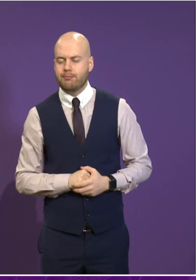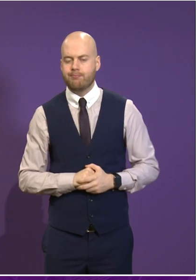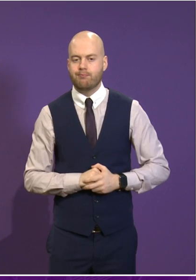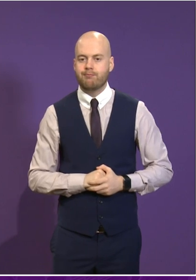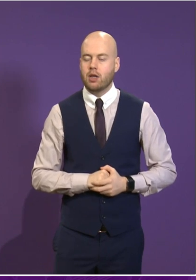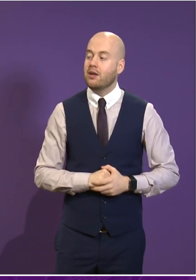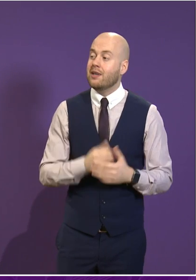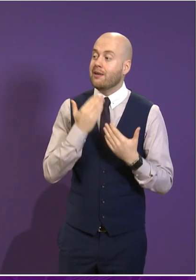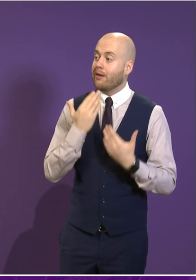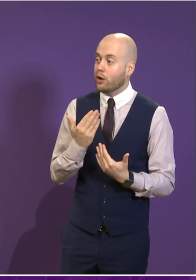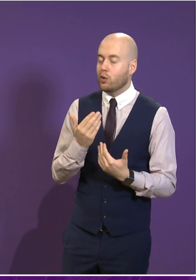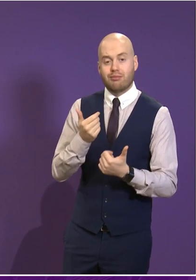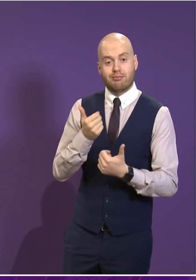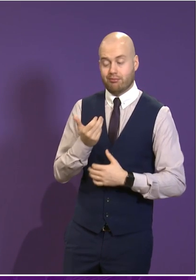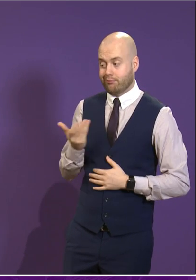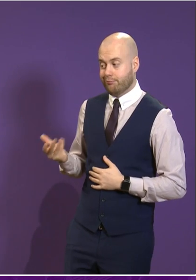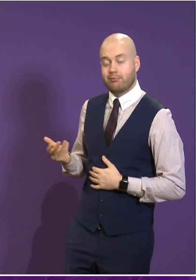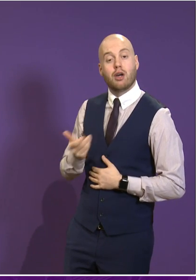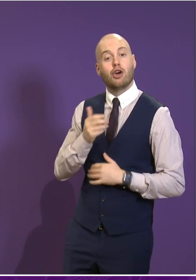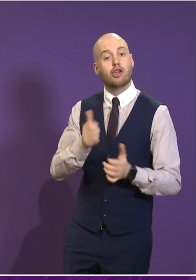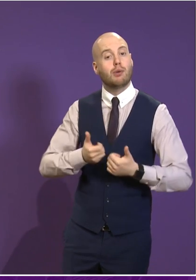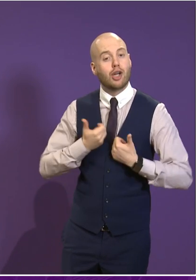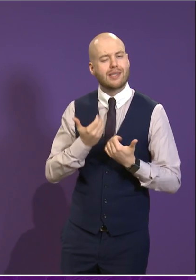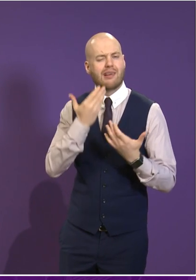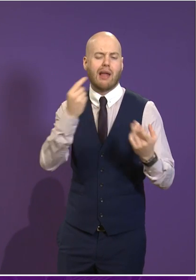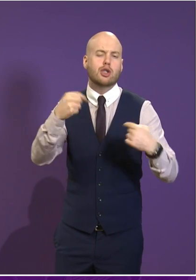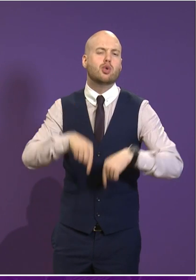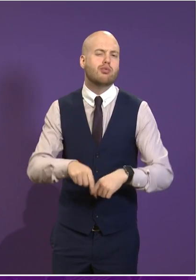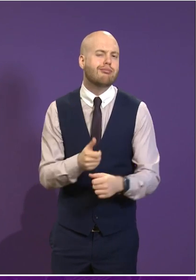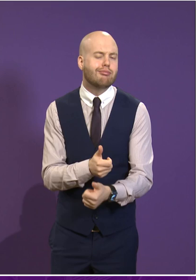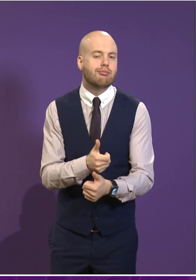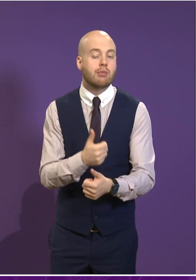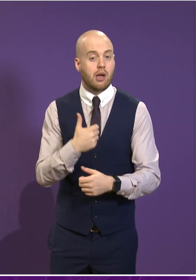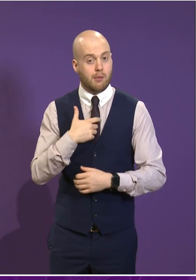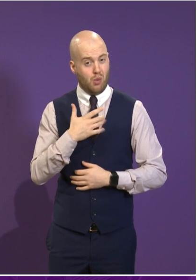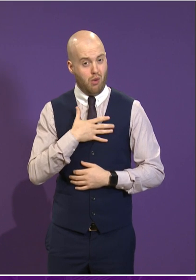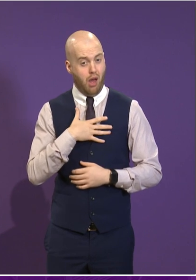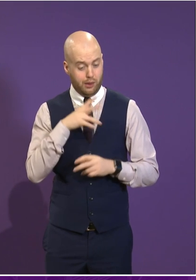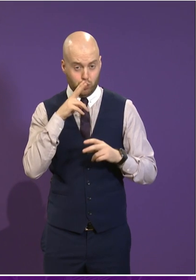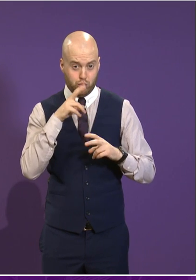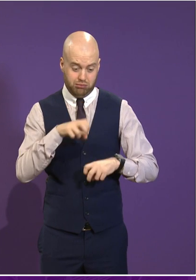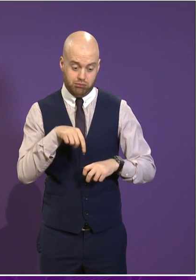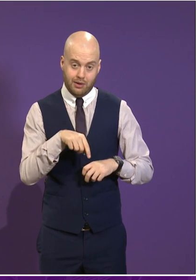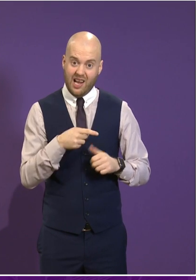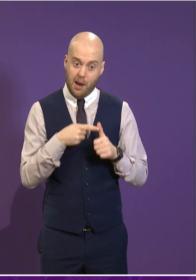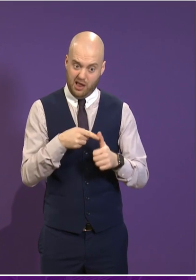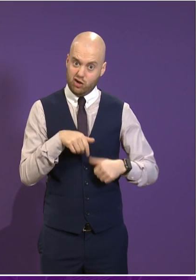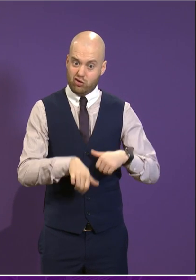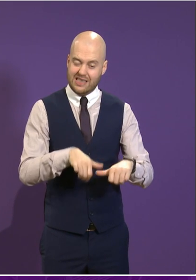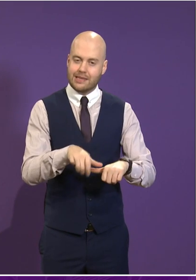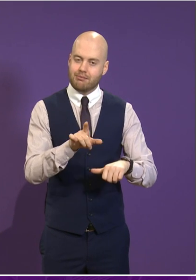Thanks. Alex. Thank you, Convener. Good morning, and thank you for coming to see us today. I'd like to look at the issue of admissions through a slightly different lens, and that's about when